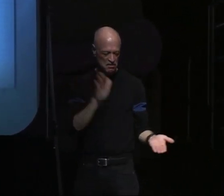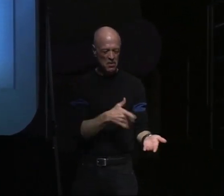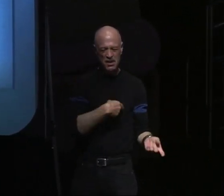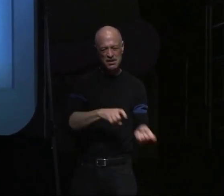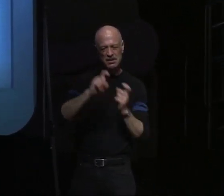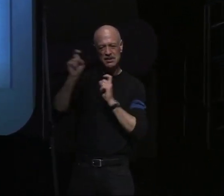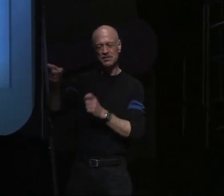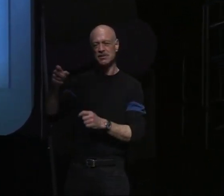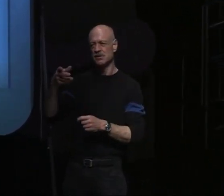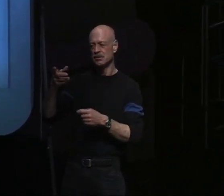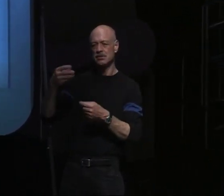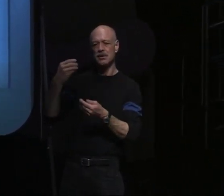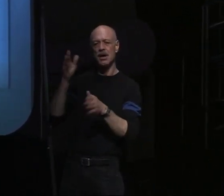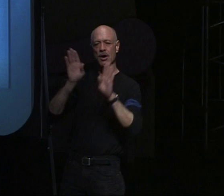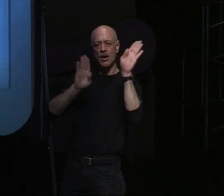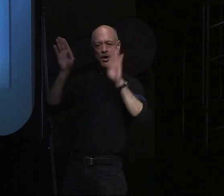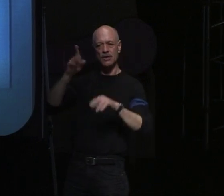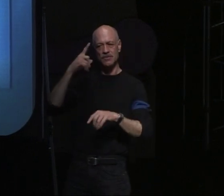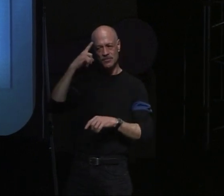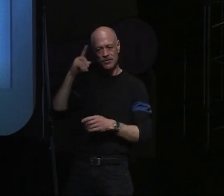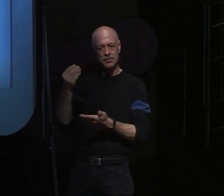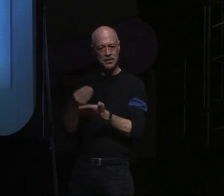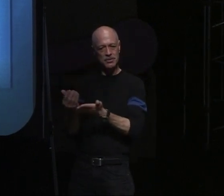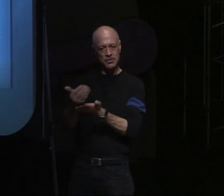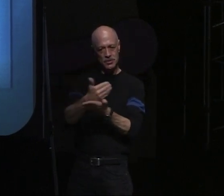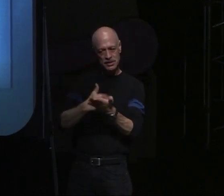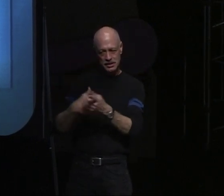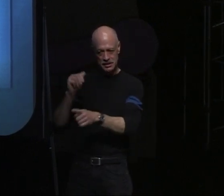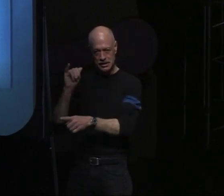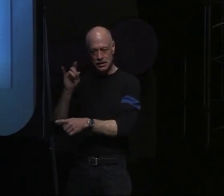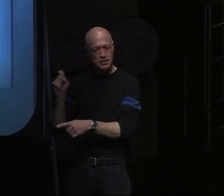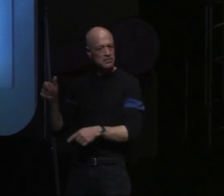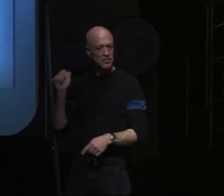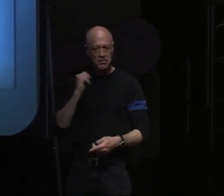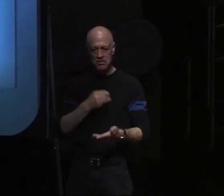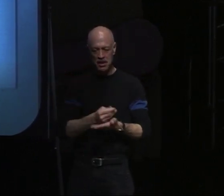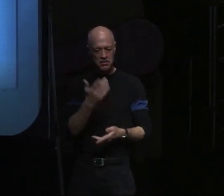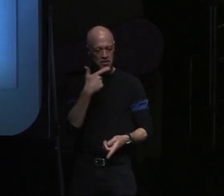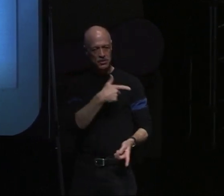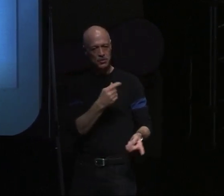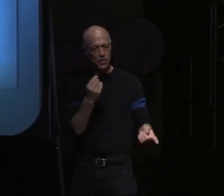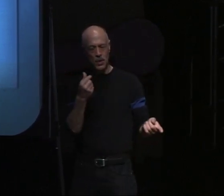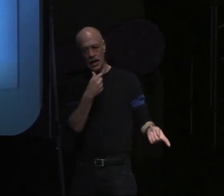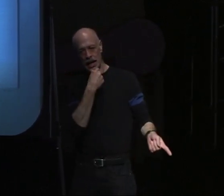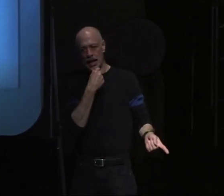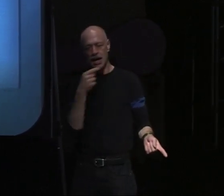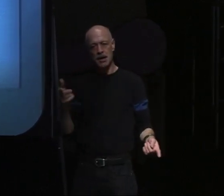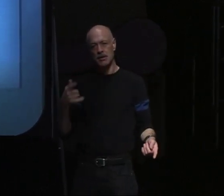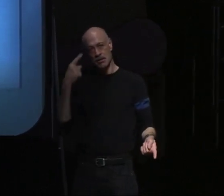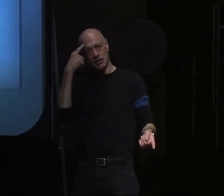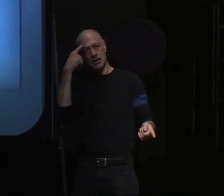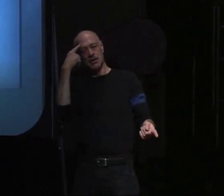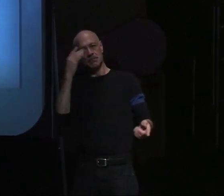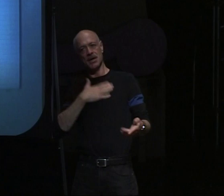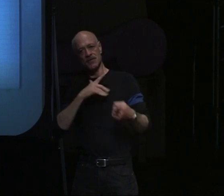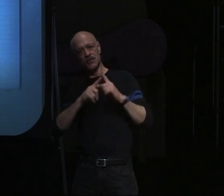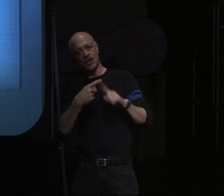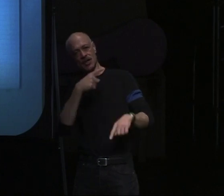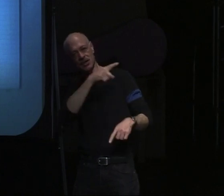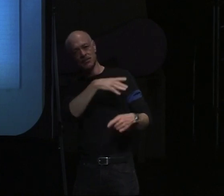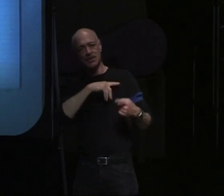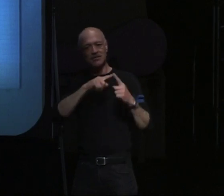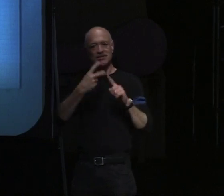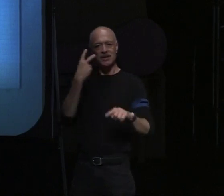as AIDS became more prevalent and my friends started to die, I lost some motivation including that in my artwork.